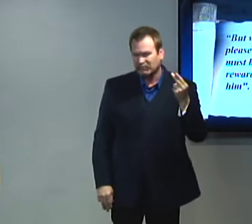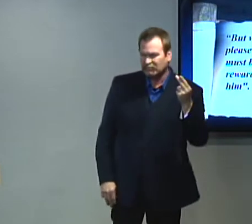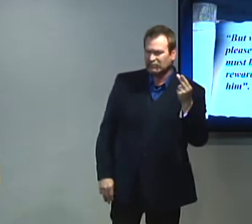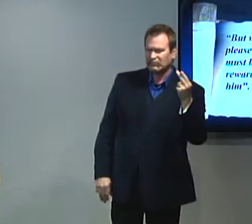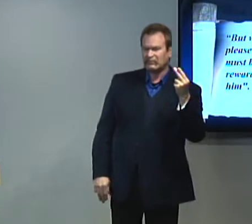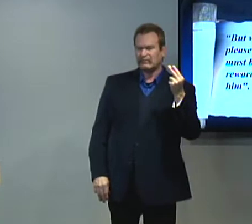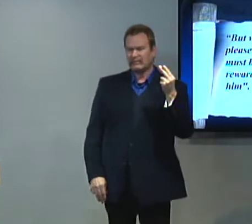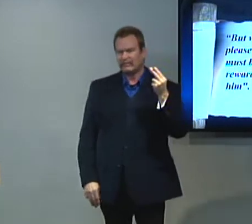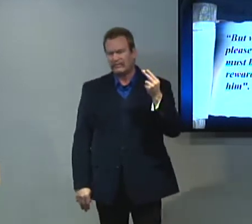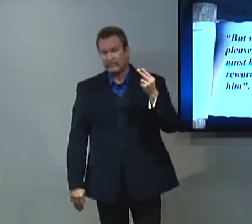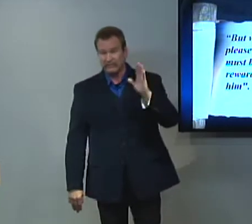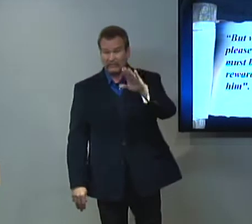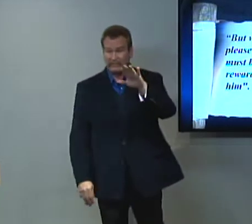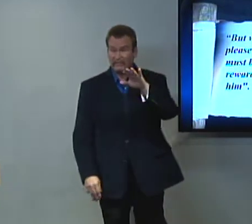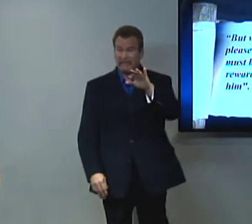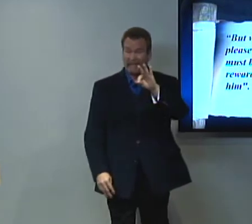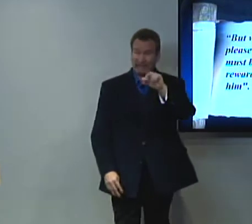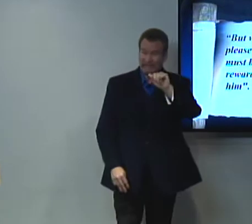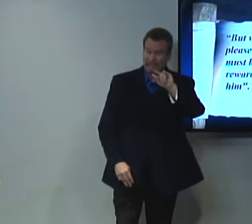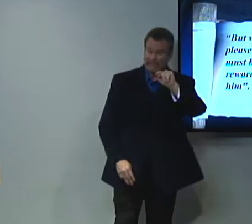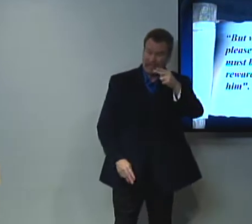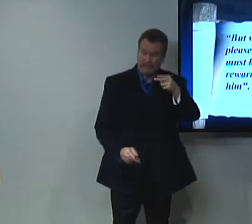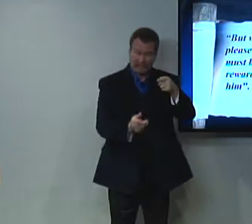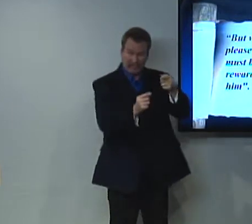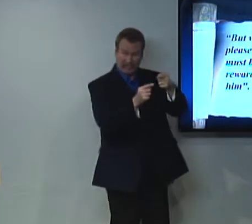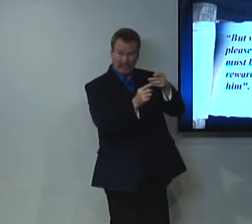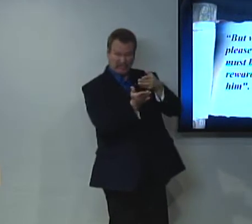often telling about the significance and the importance of faith.